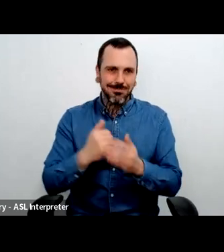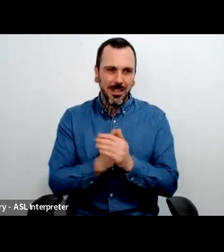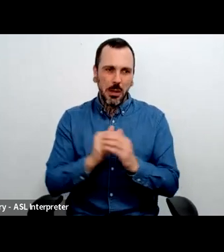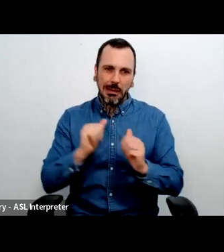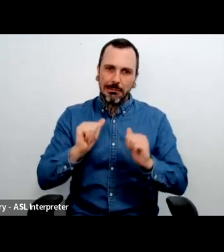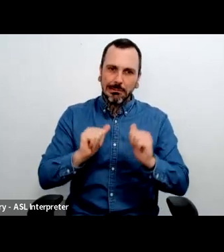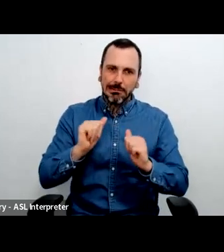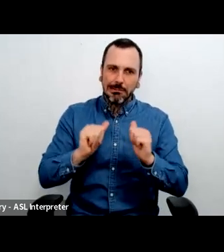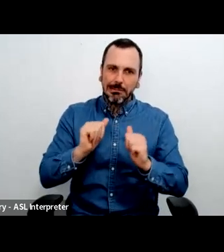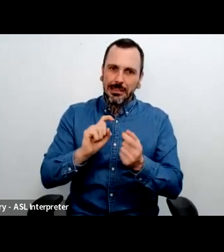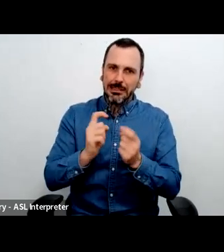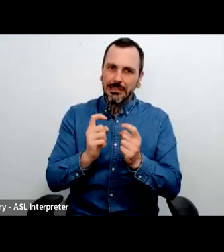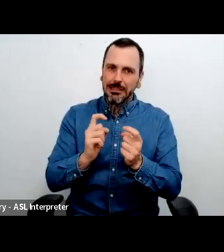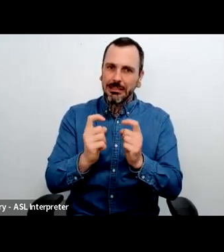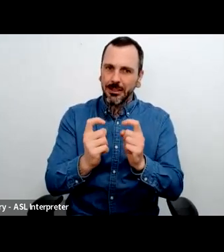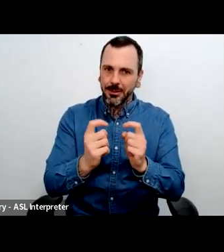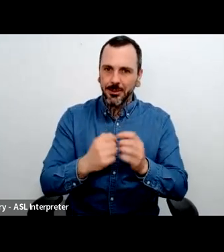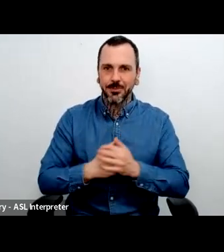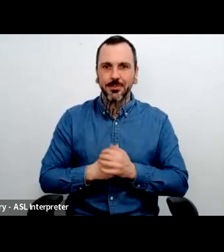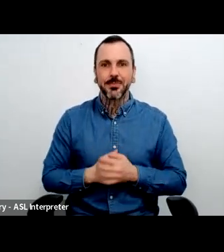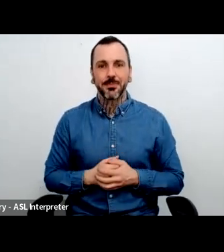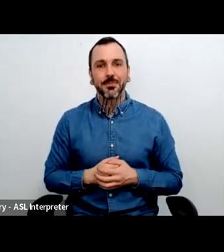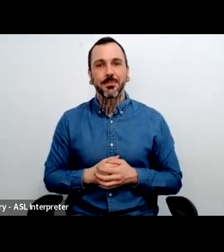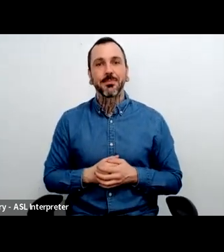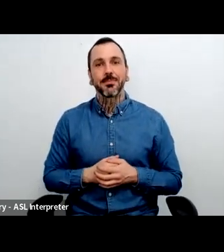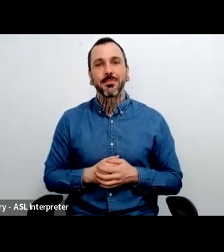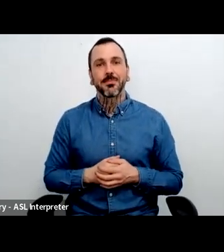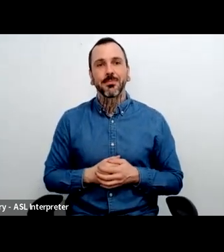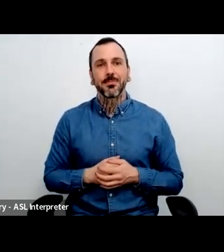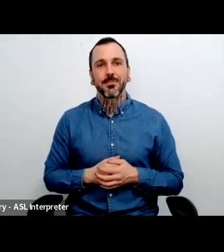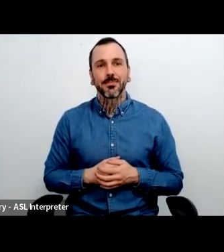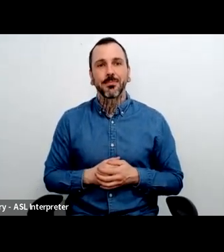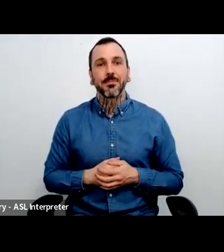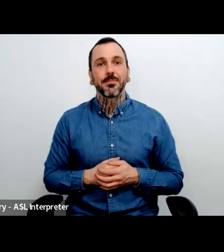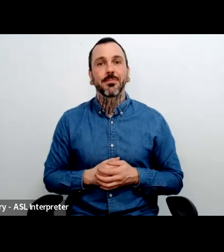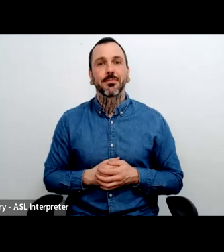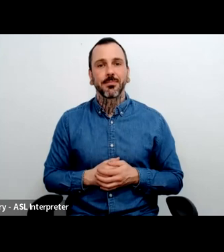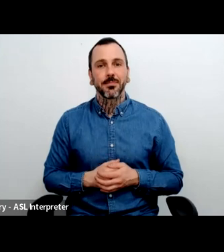don't think that's realistic at this point. Okay.